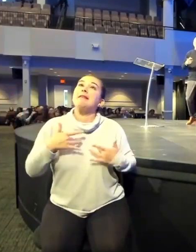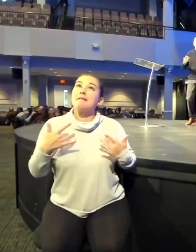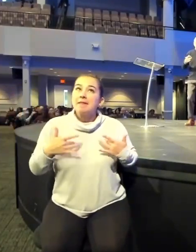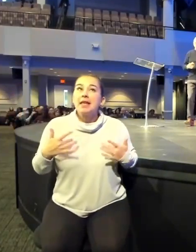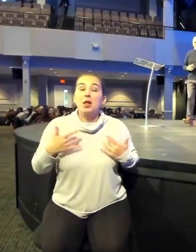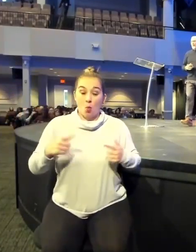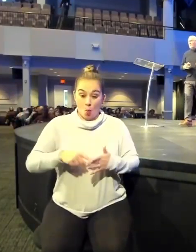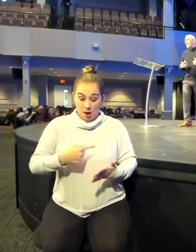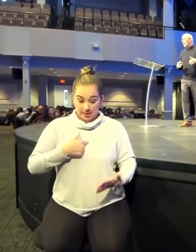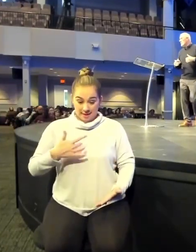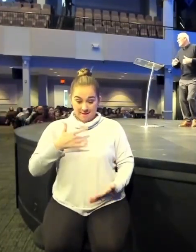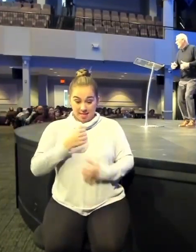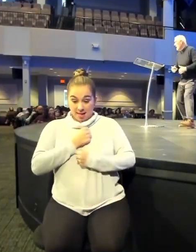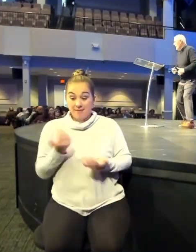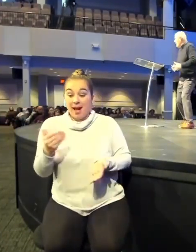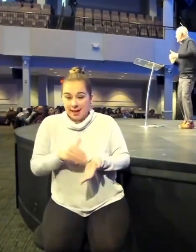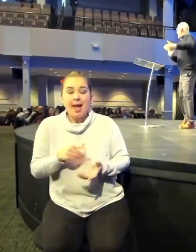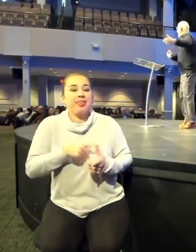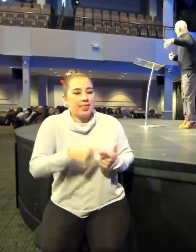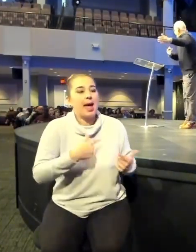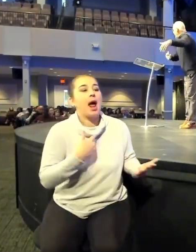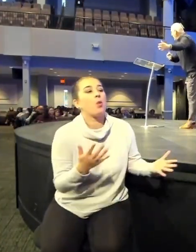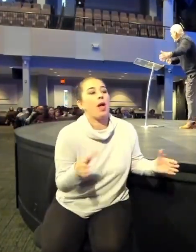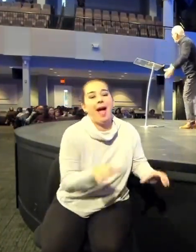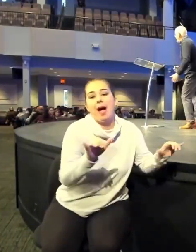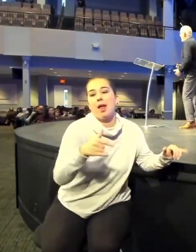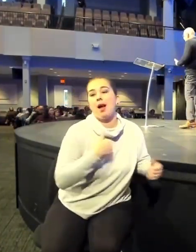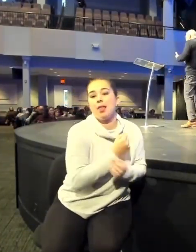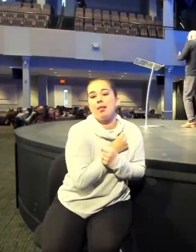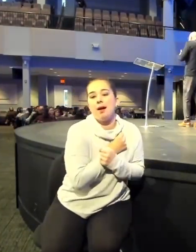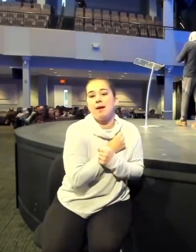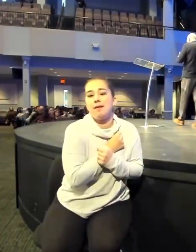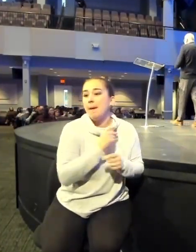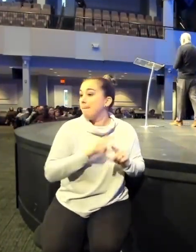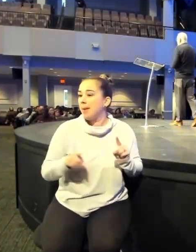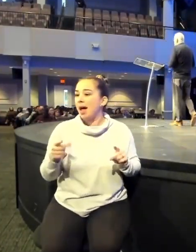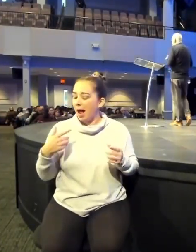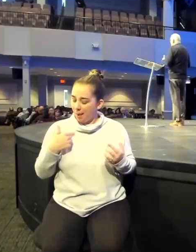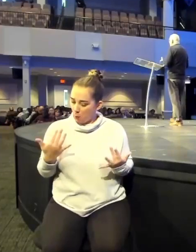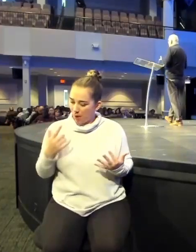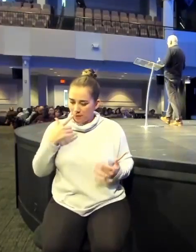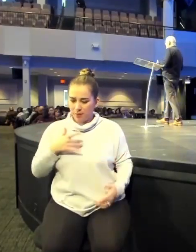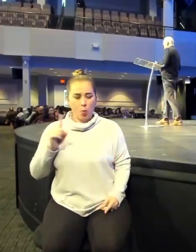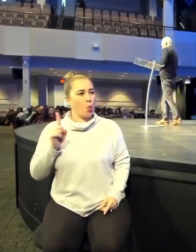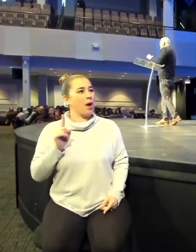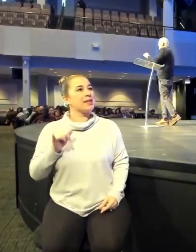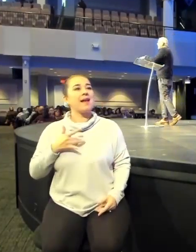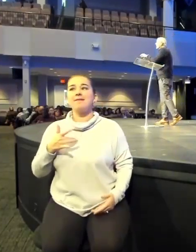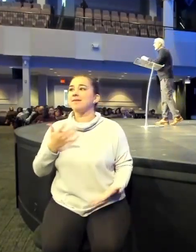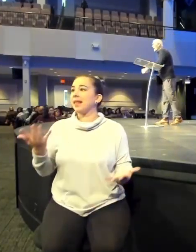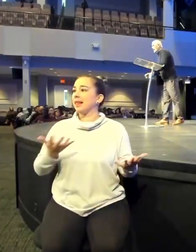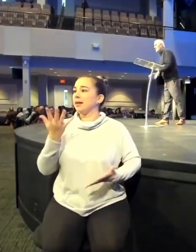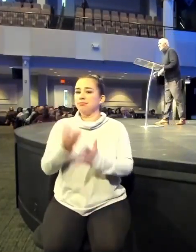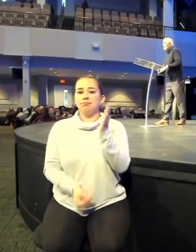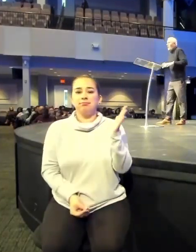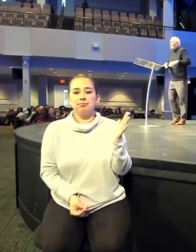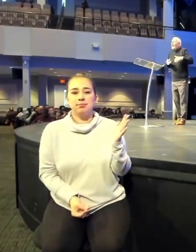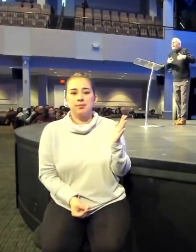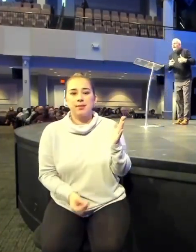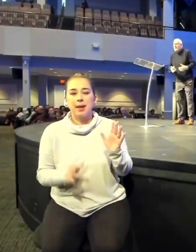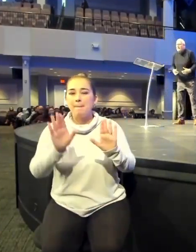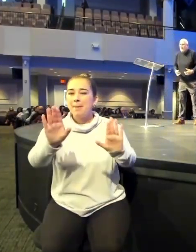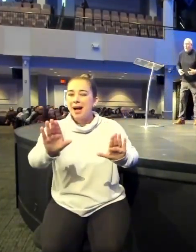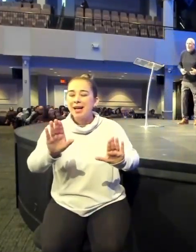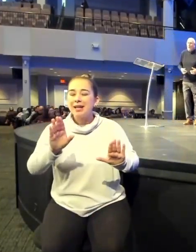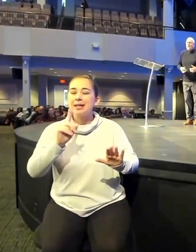If I get the feeling again, then I can sort of begin to act like I love, but I got to have the feeling. Where did the feeling go? And we fail to realize that it's a whole